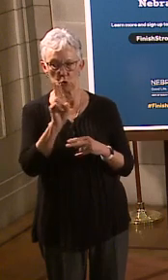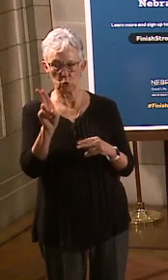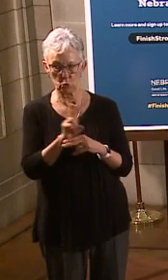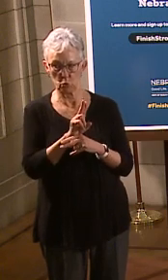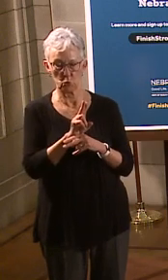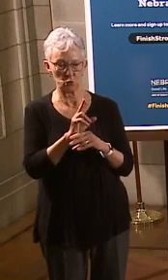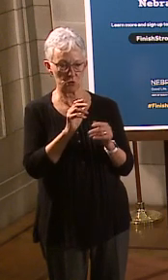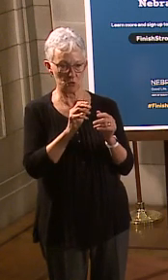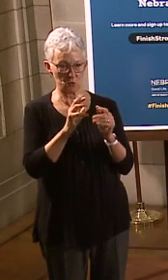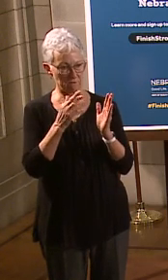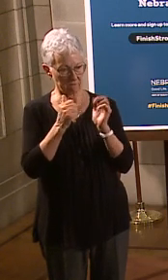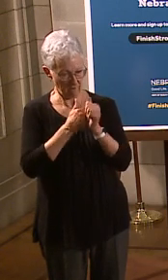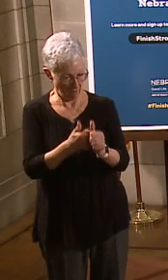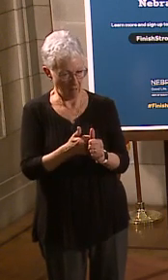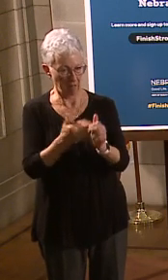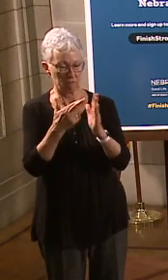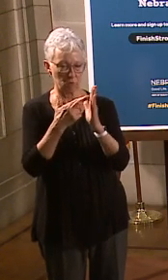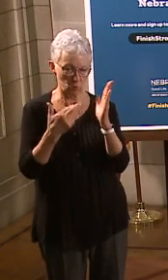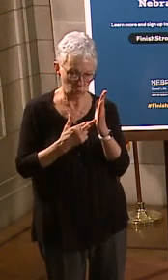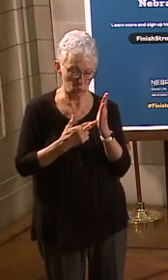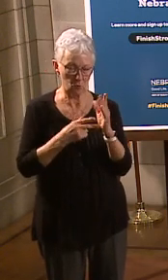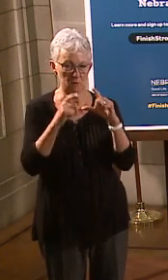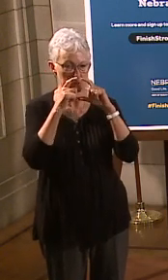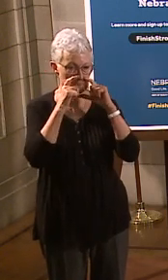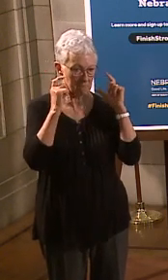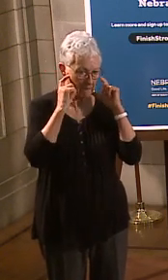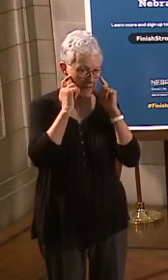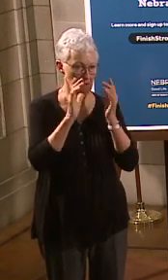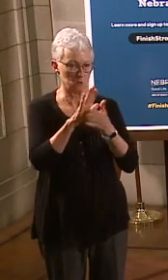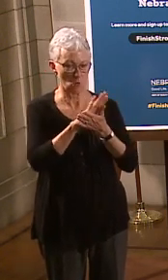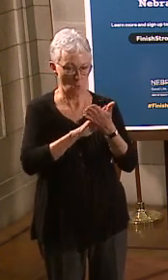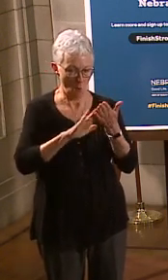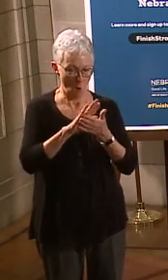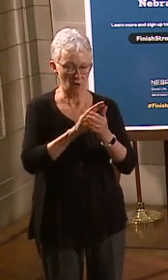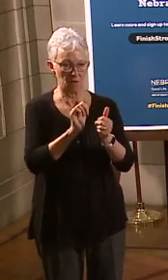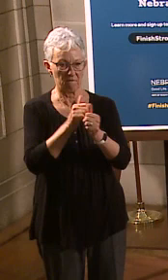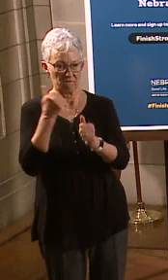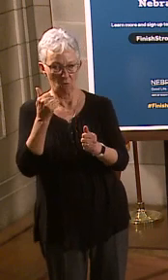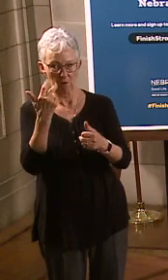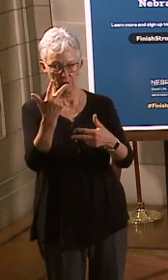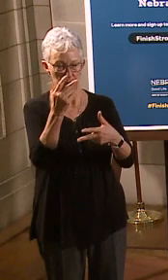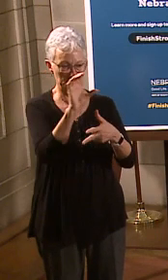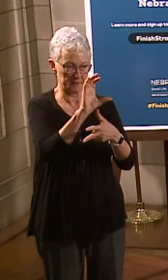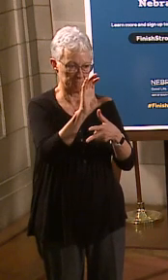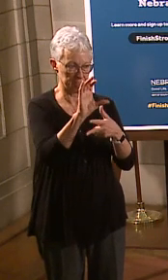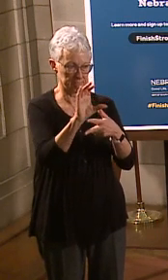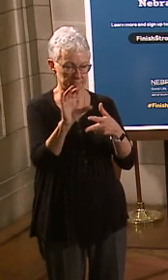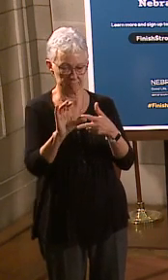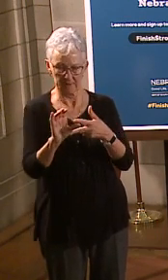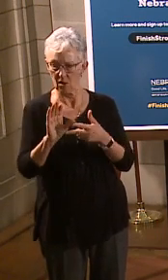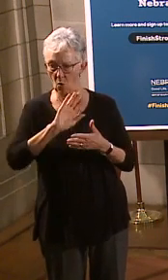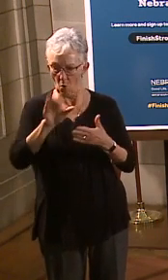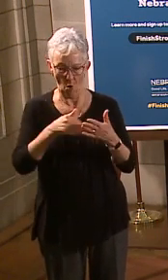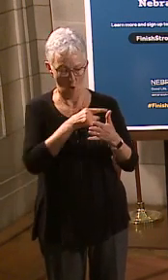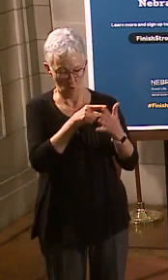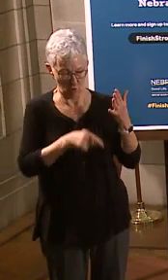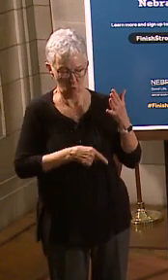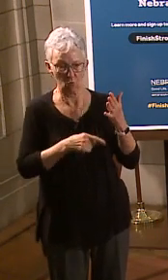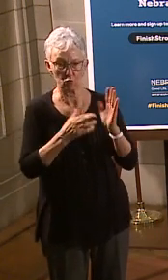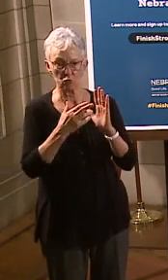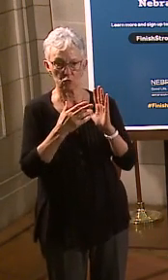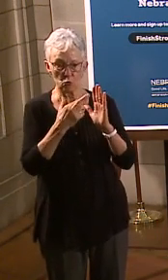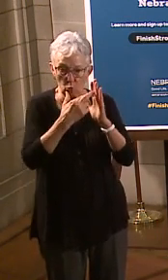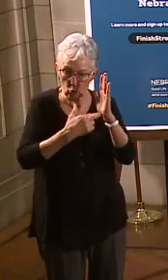your distance, wearing a mask, washing your hands, avoiding the 3 C's. All these things will help us slow down the spread of the virus while we get people